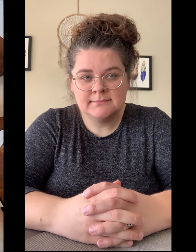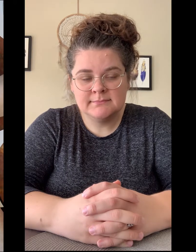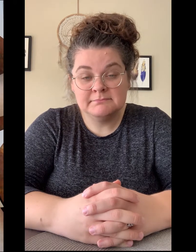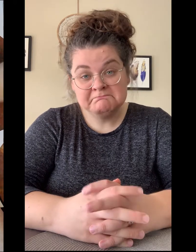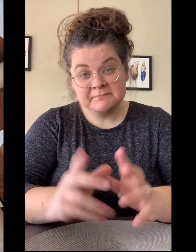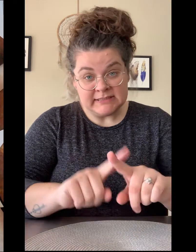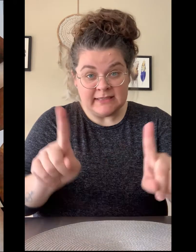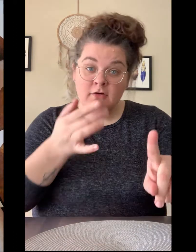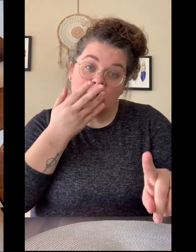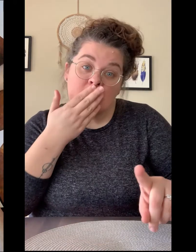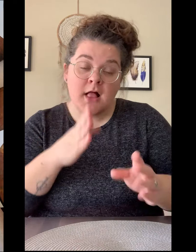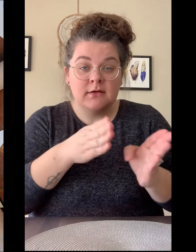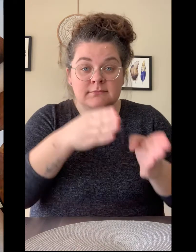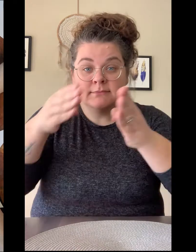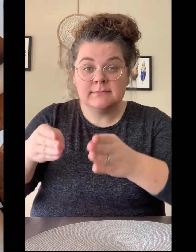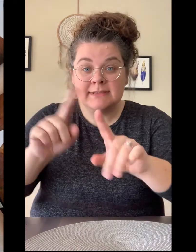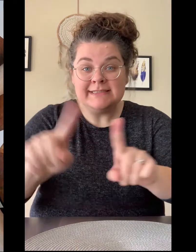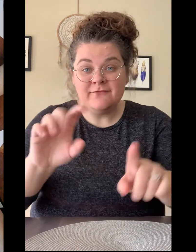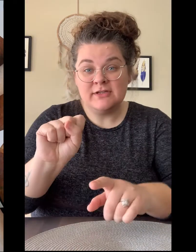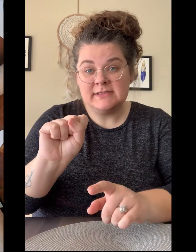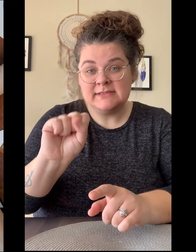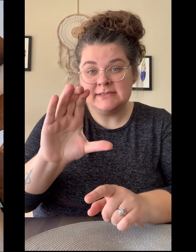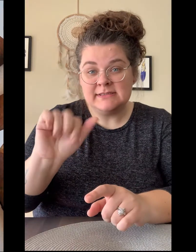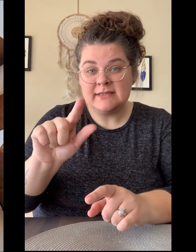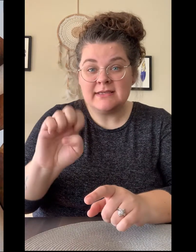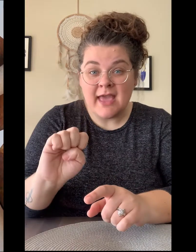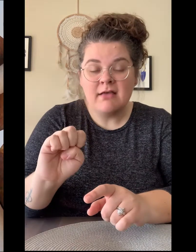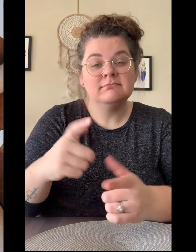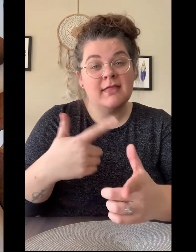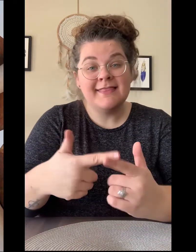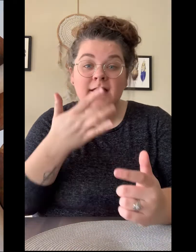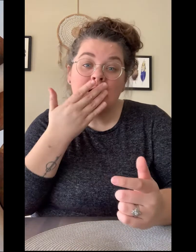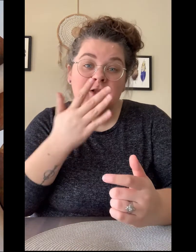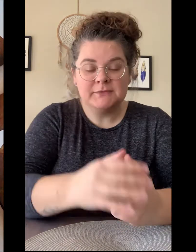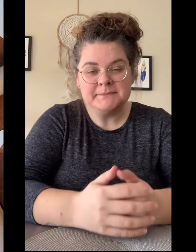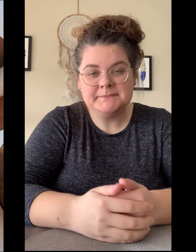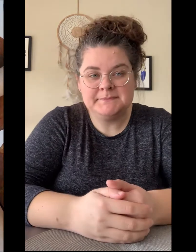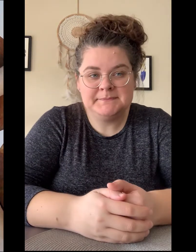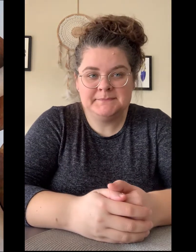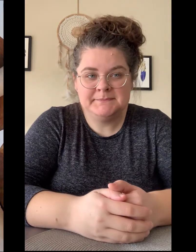Get a different color, go to a different scale, color it in.